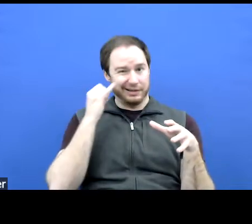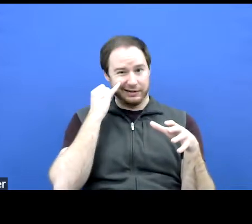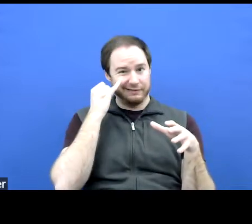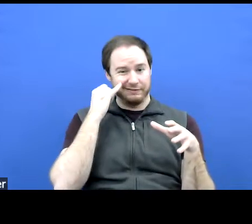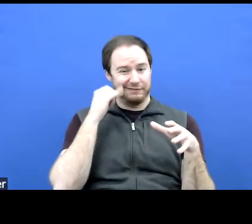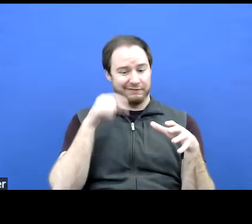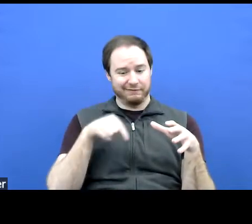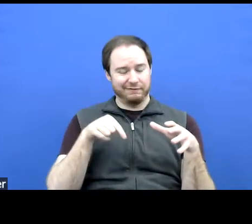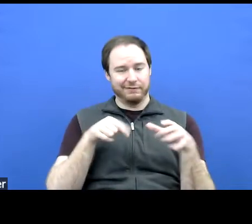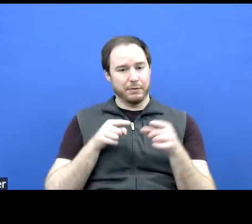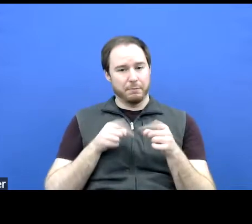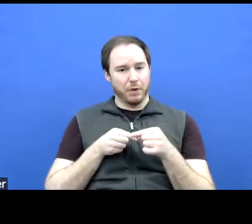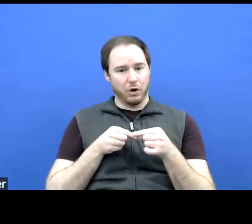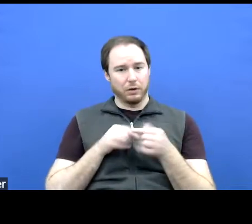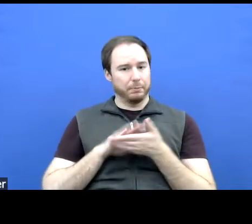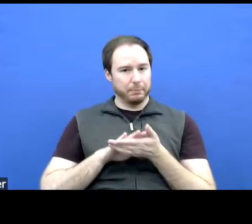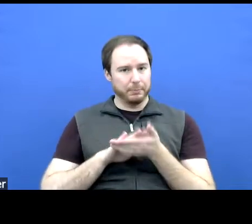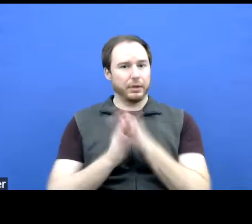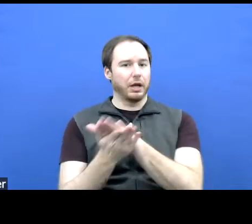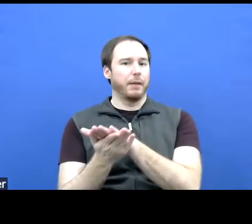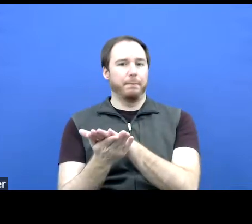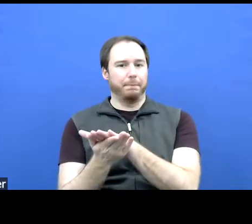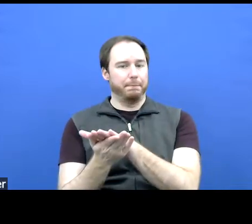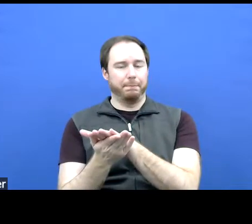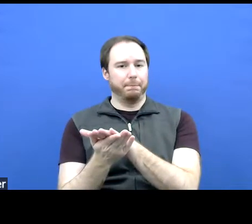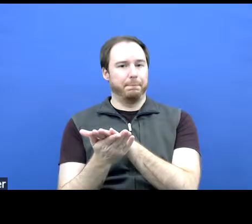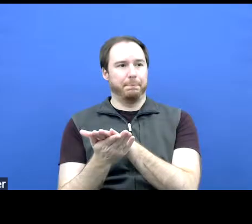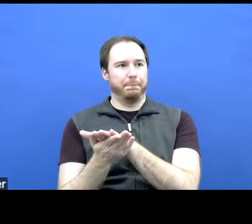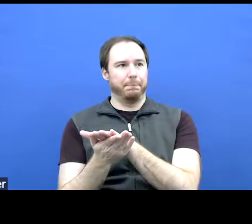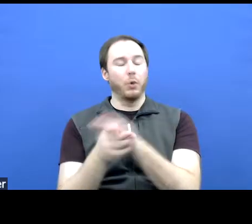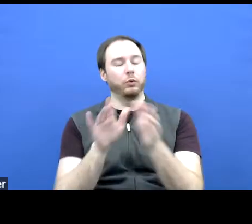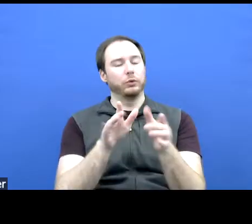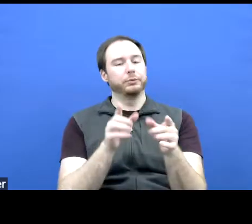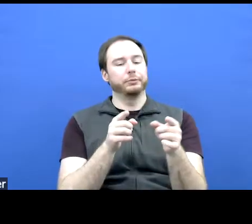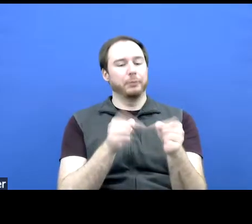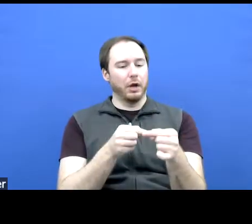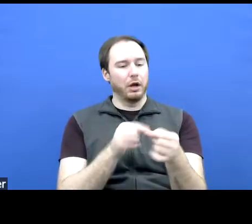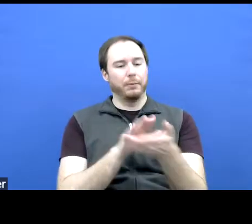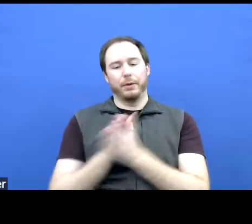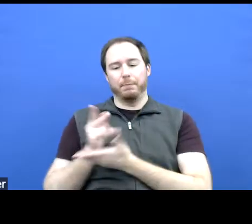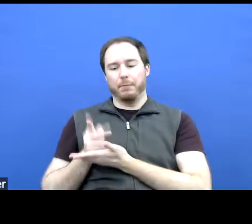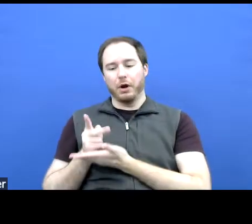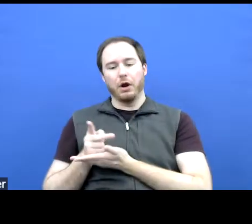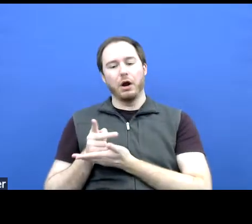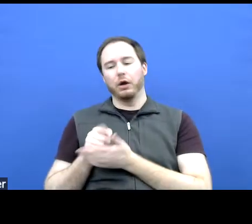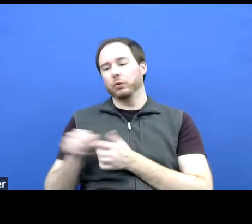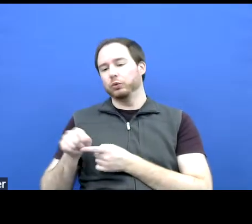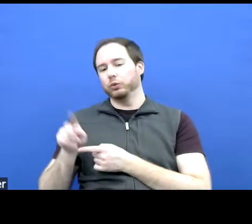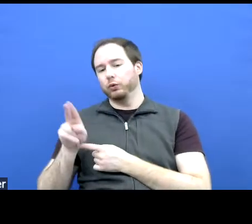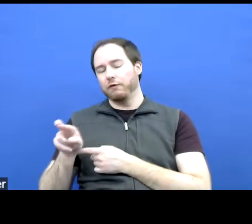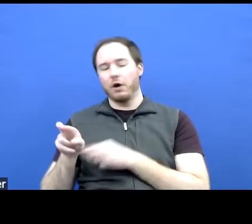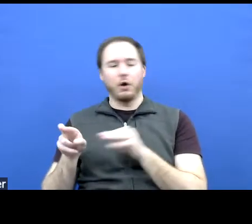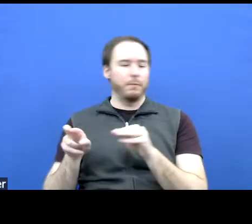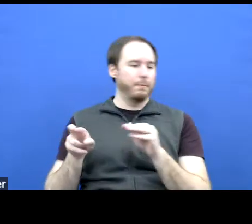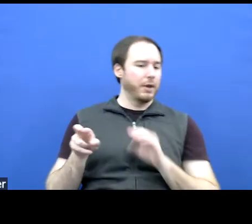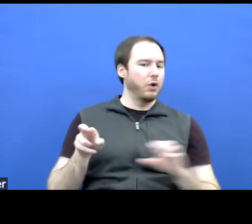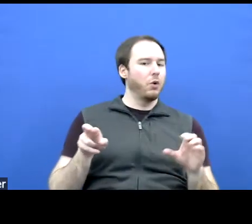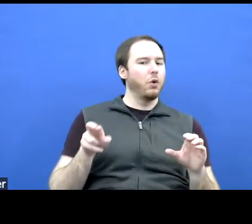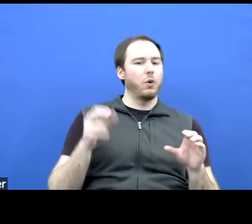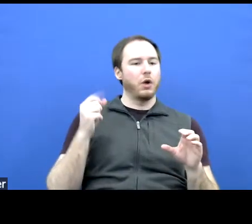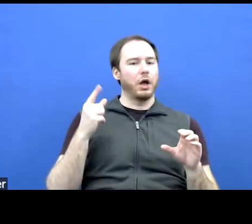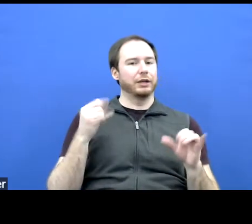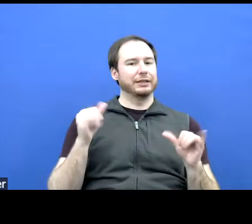those parcels go to the parking parcels go to either the U of R or Mary Carriola, but